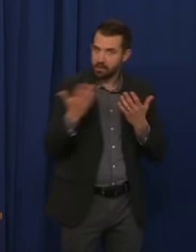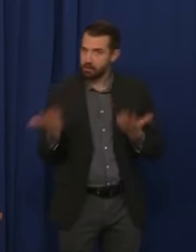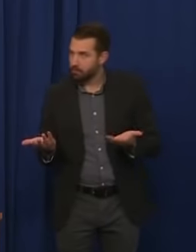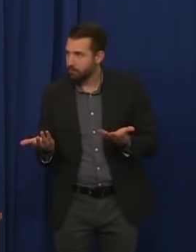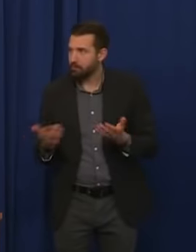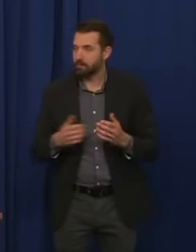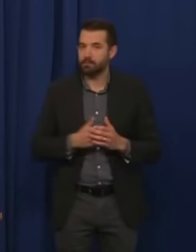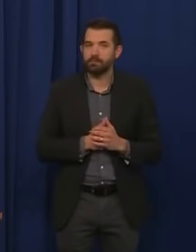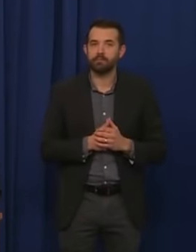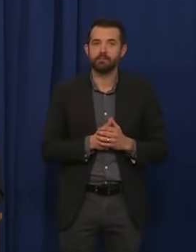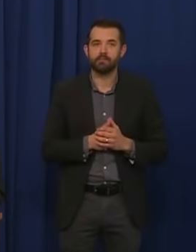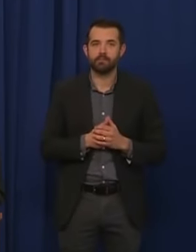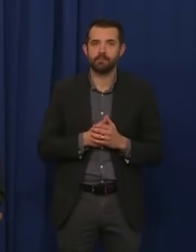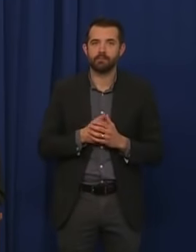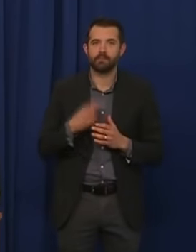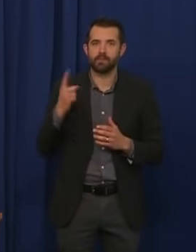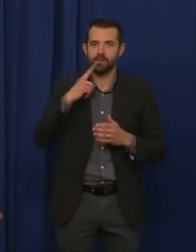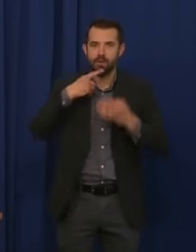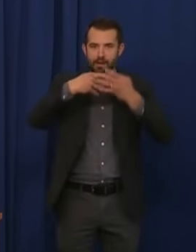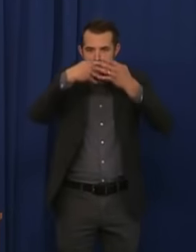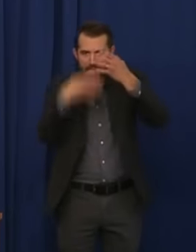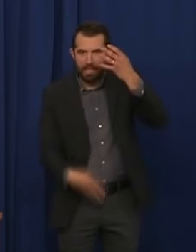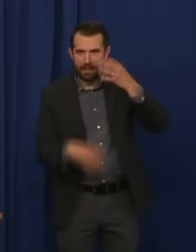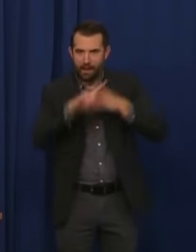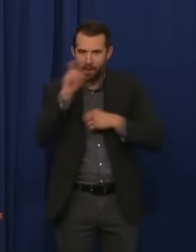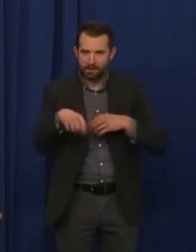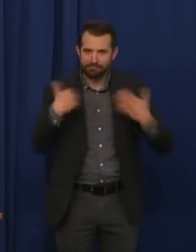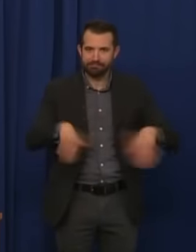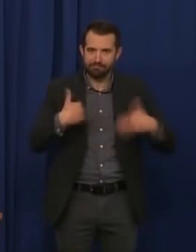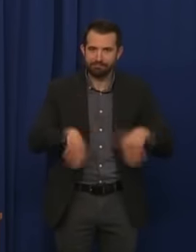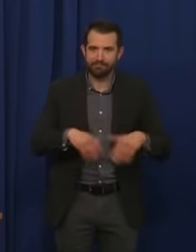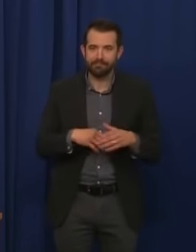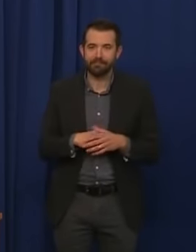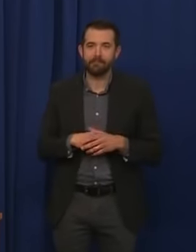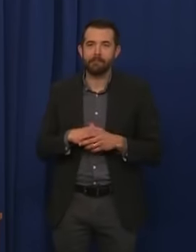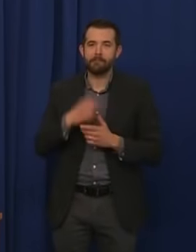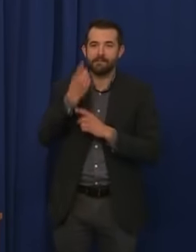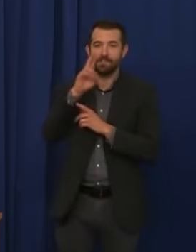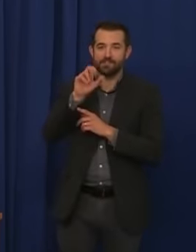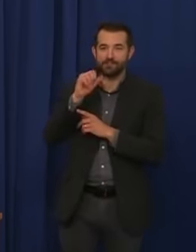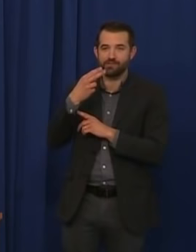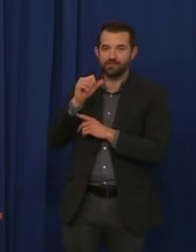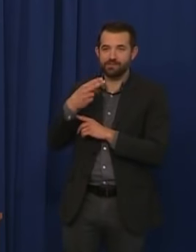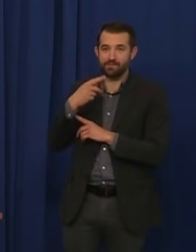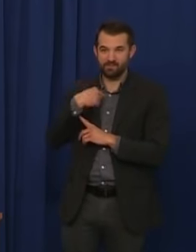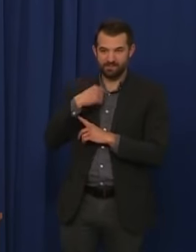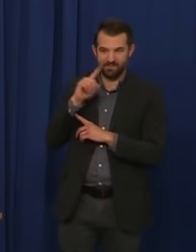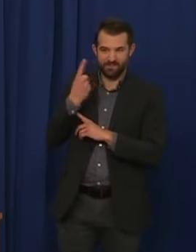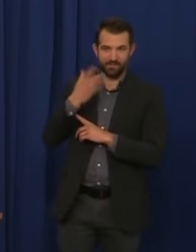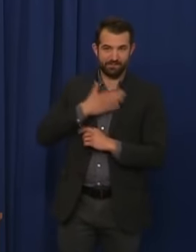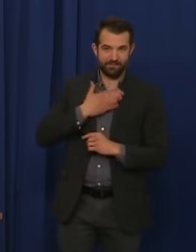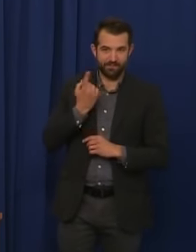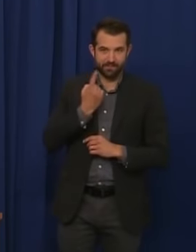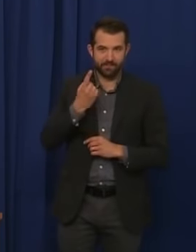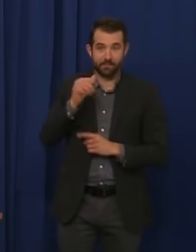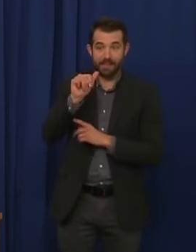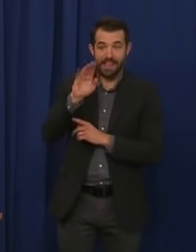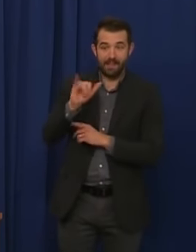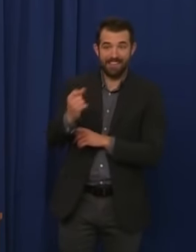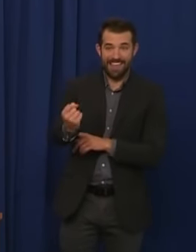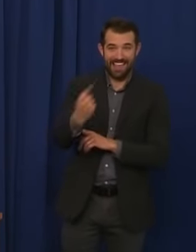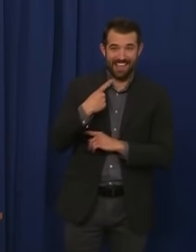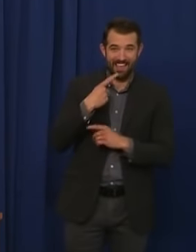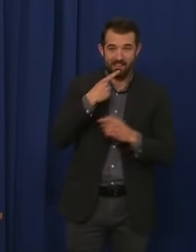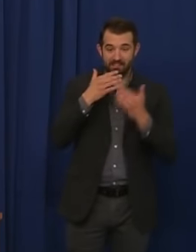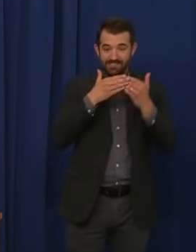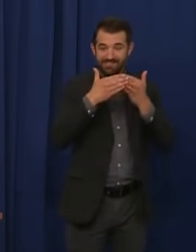Governor, I'll start if you don't mind. So Amy asks first, As we go into the summer, if individuals are coming